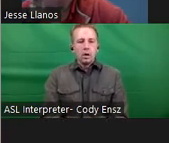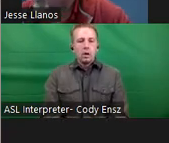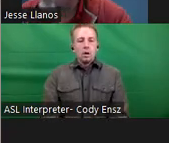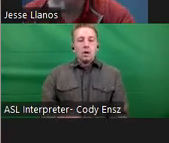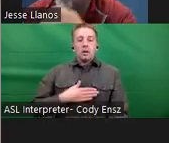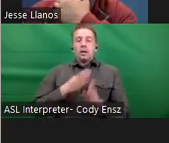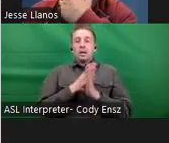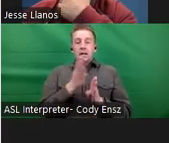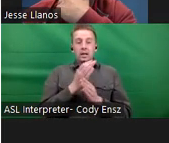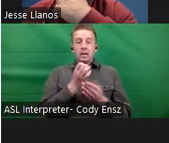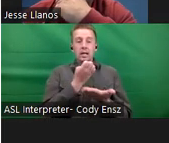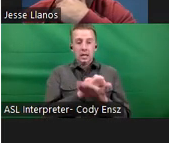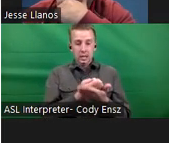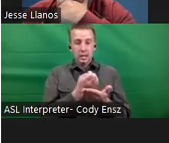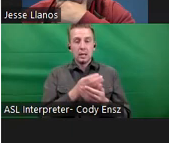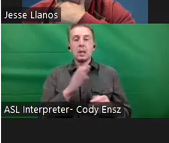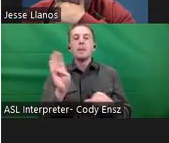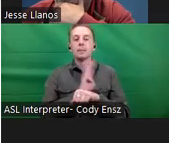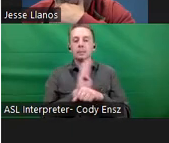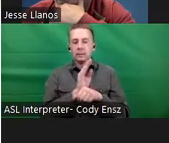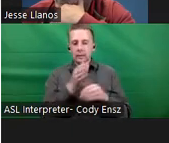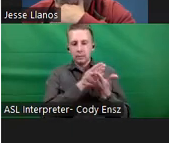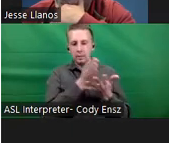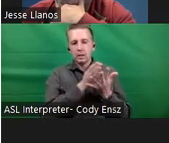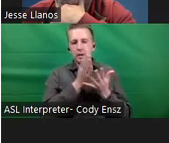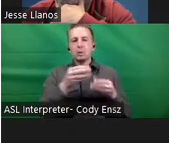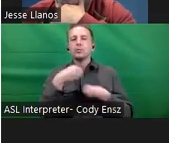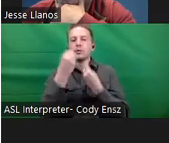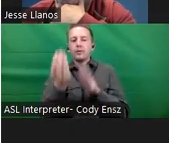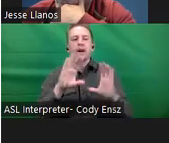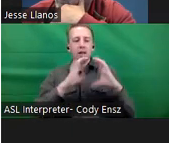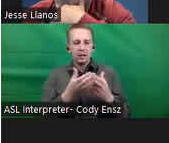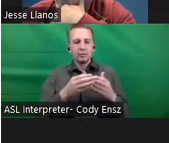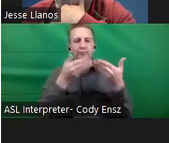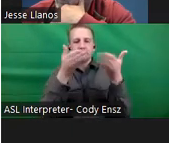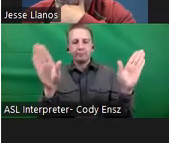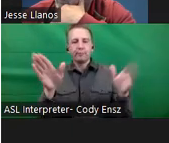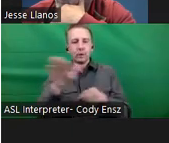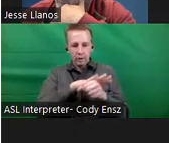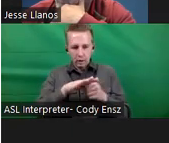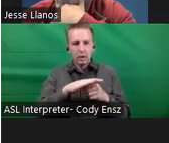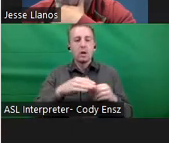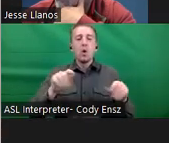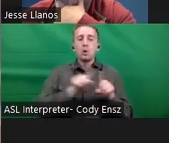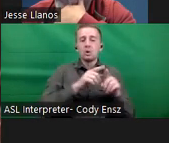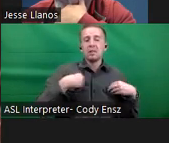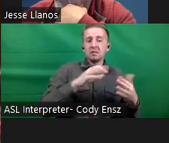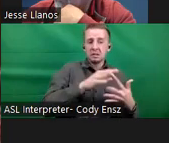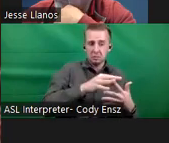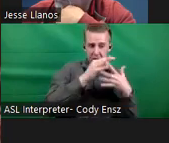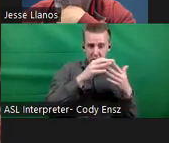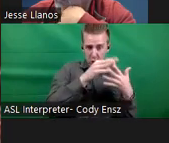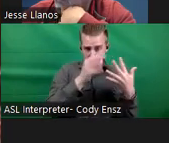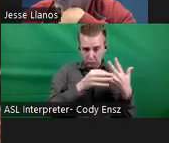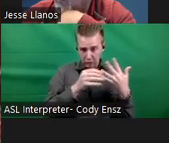My major is economics. The business pathway provides classes within a broad area of interest and gives you specific options for earning certificates,